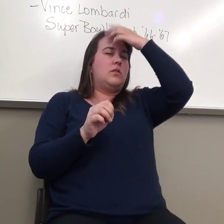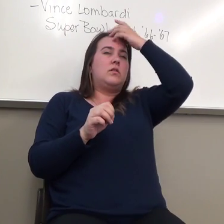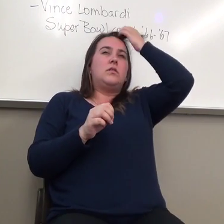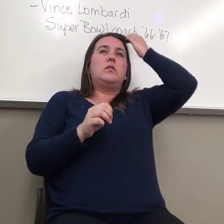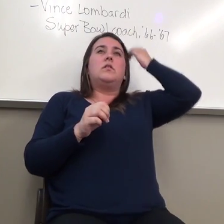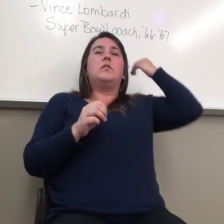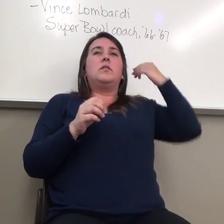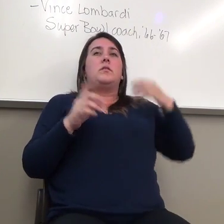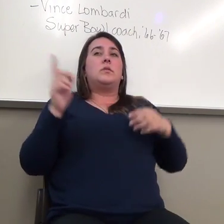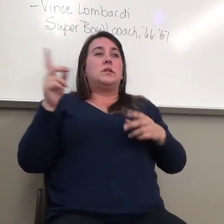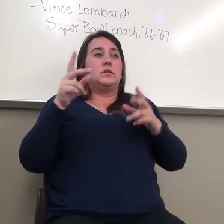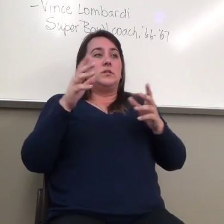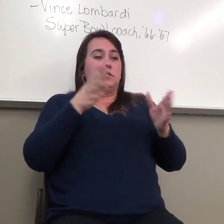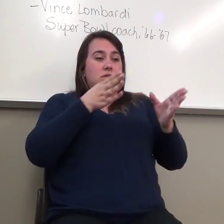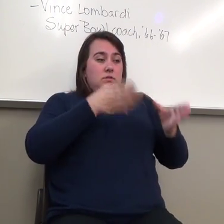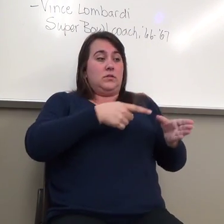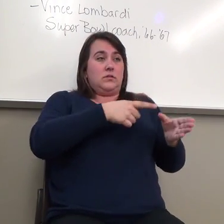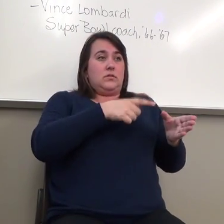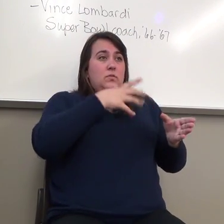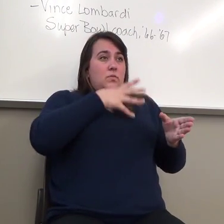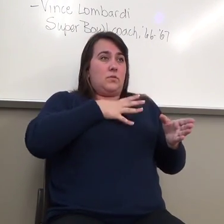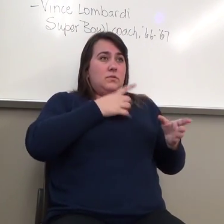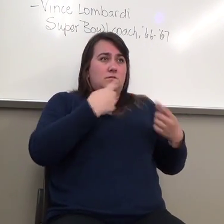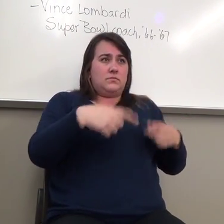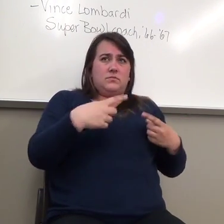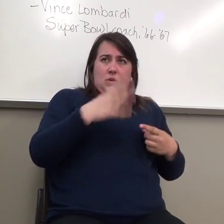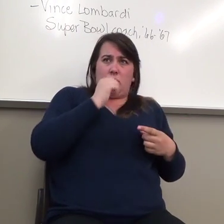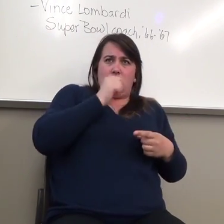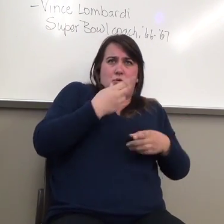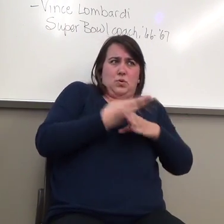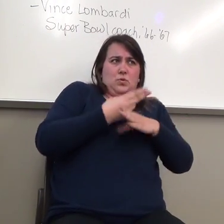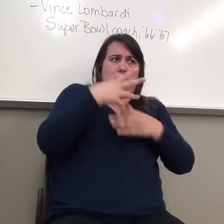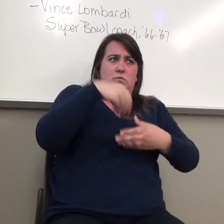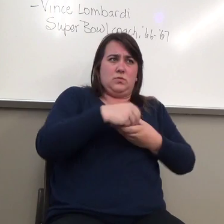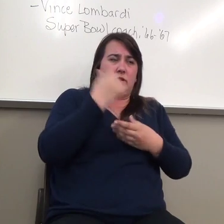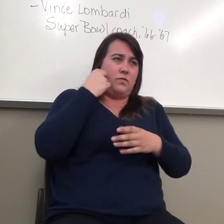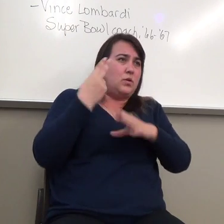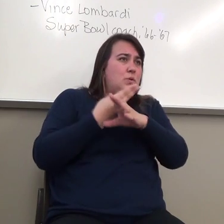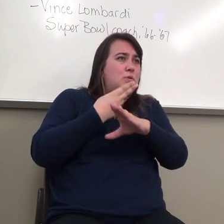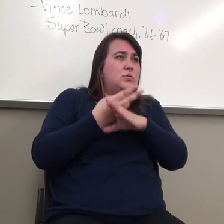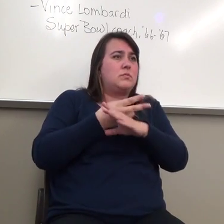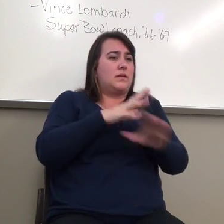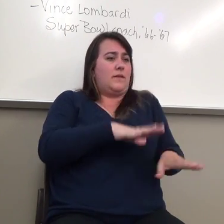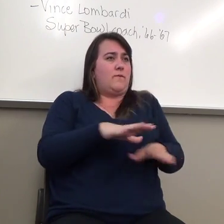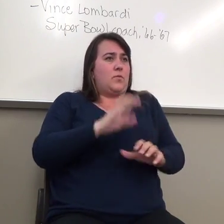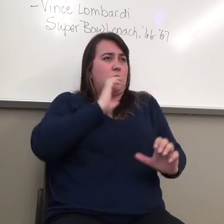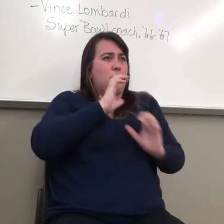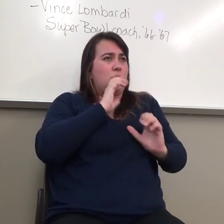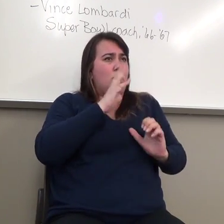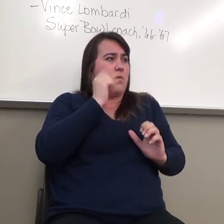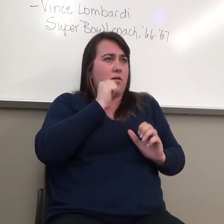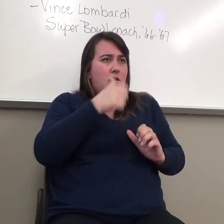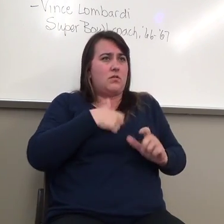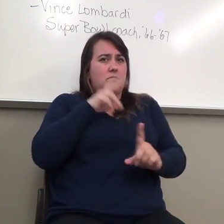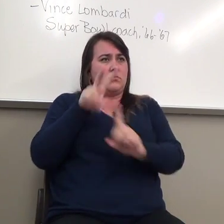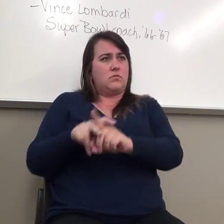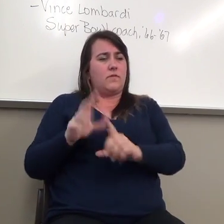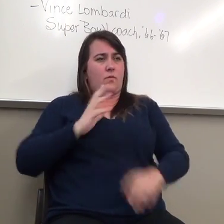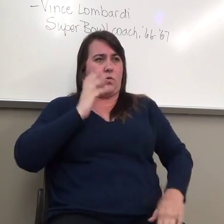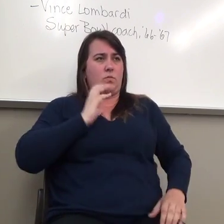This person is arguing, why can't we use these words? If we use them in informal communication, why can't we use them in formal communication? So